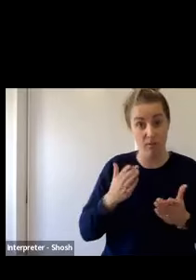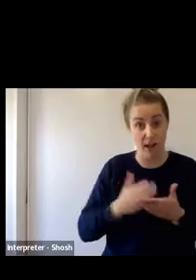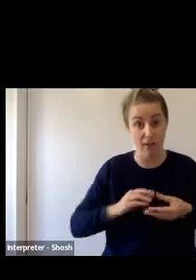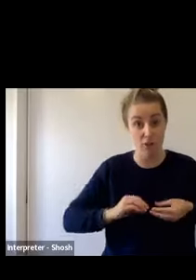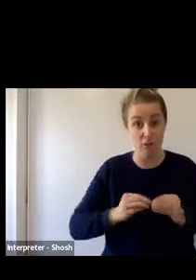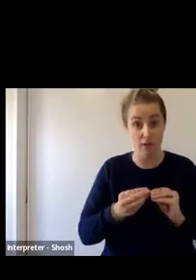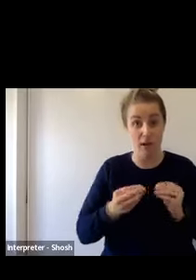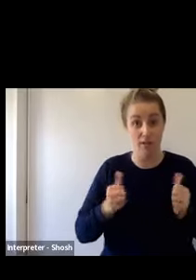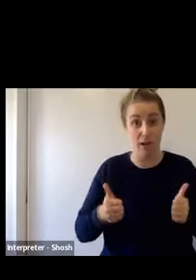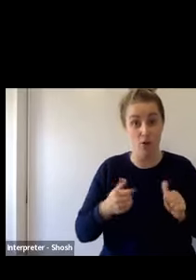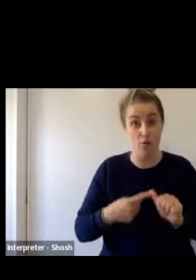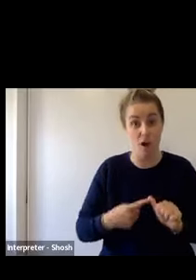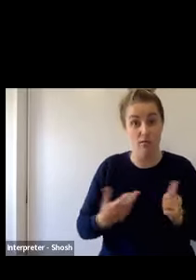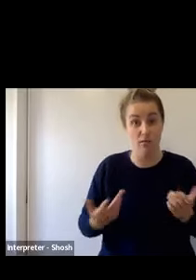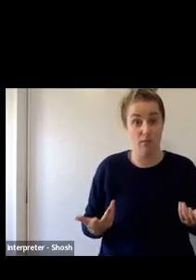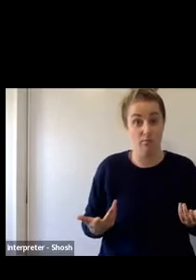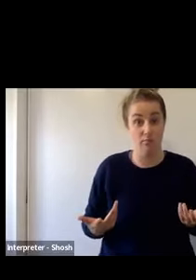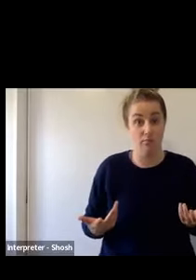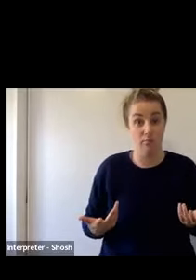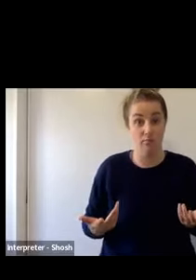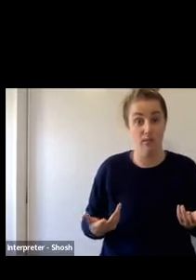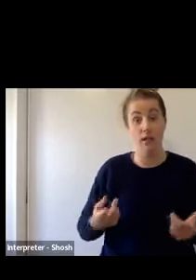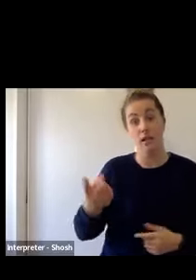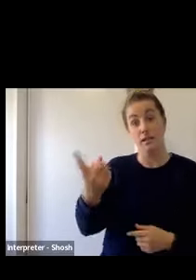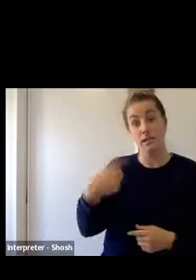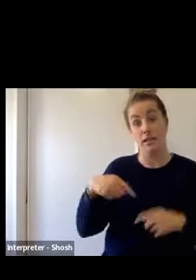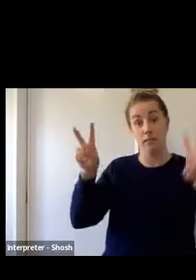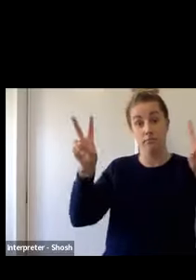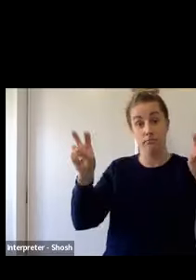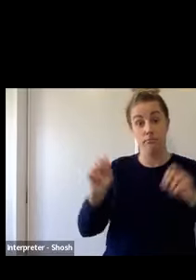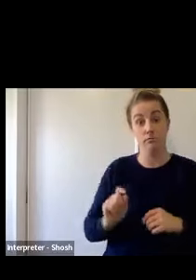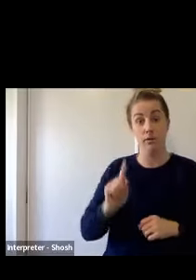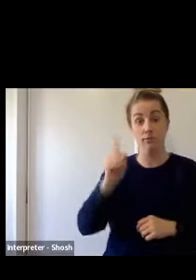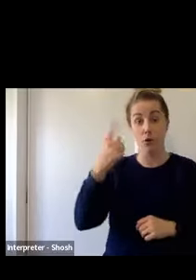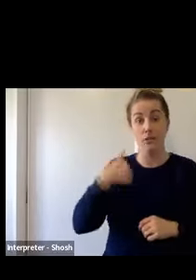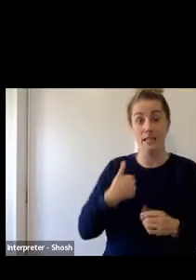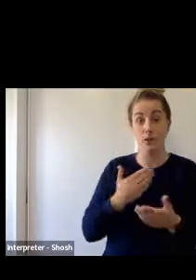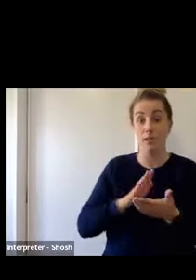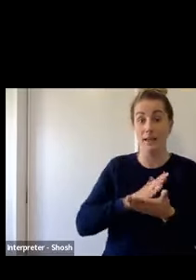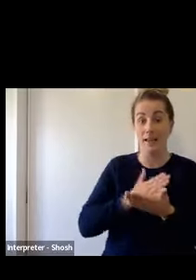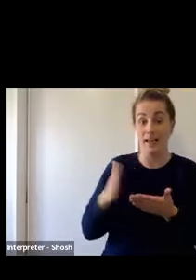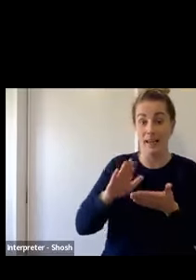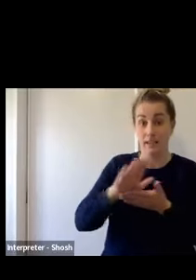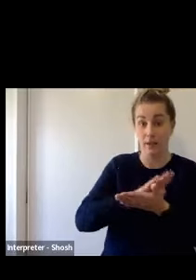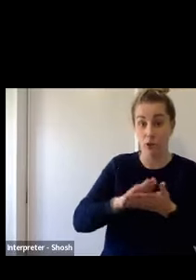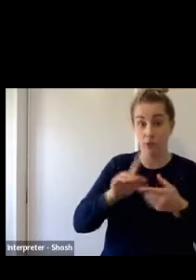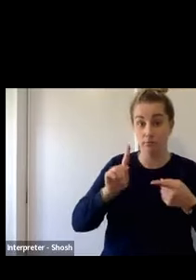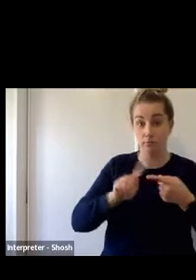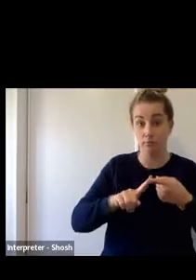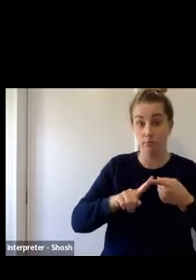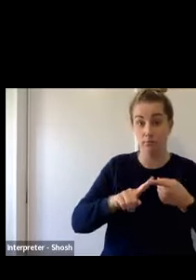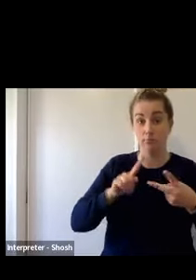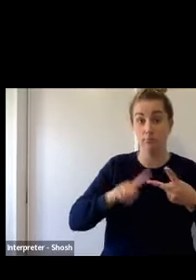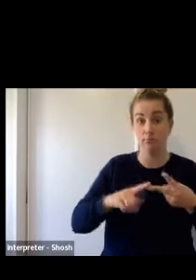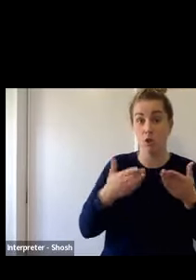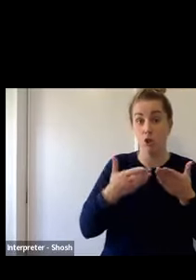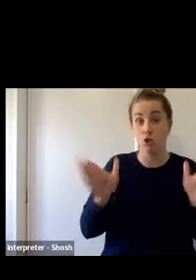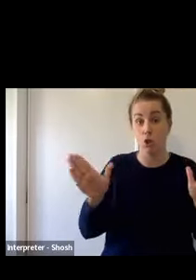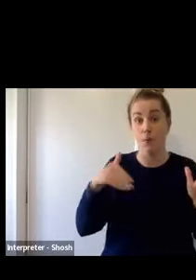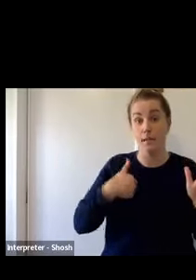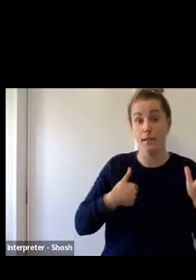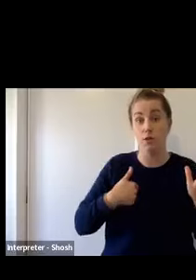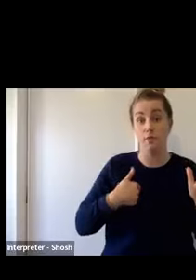out with a pretty good answer. It said, first off, there needs to be clear definitions. It said the scope needs to be